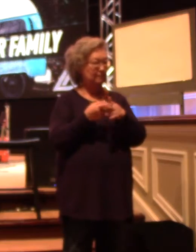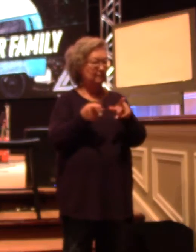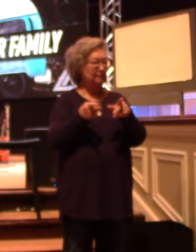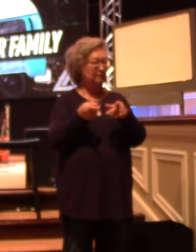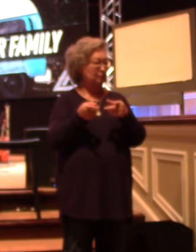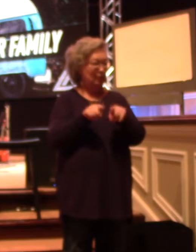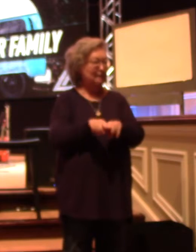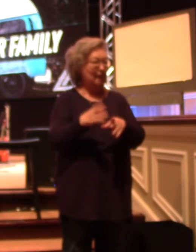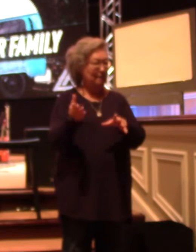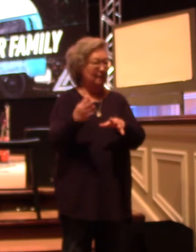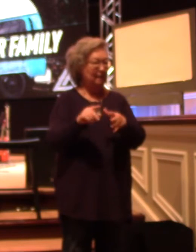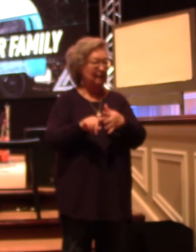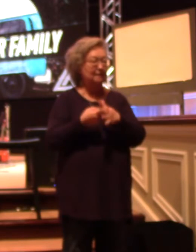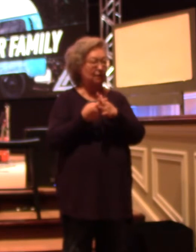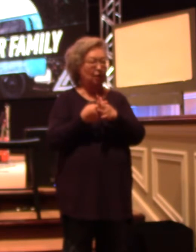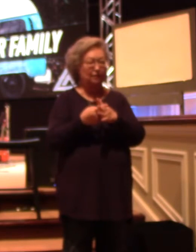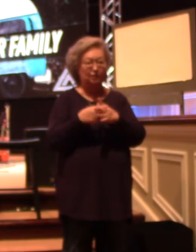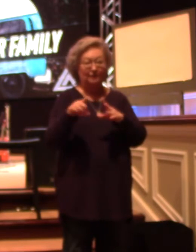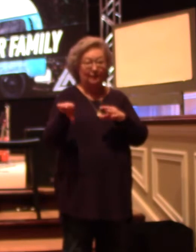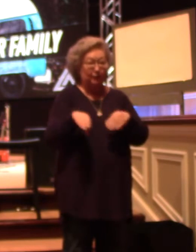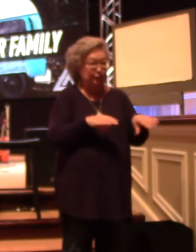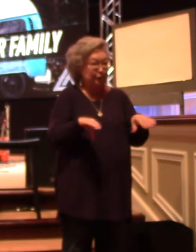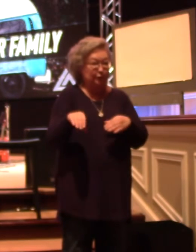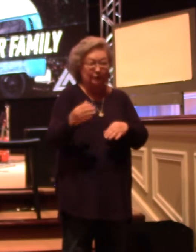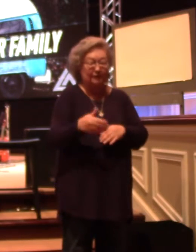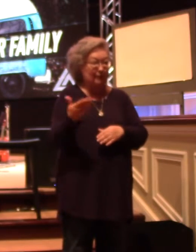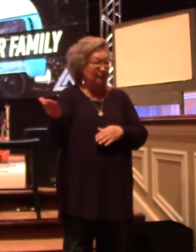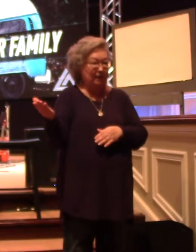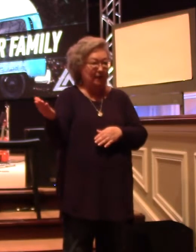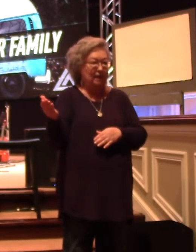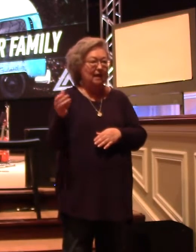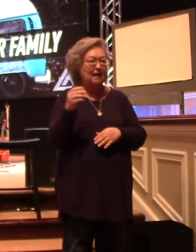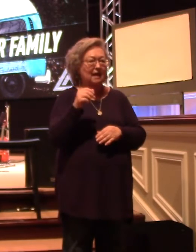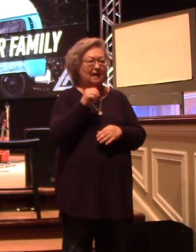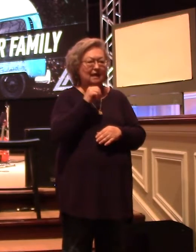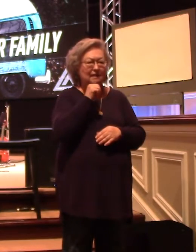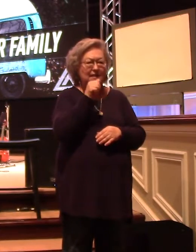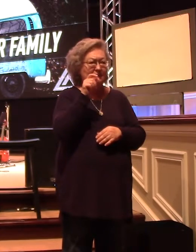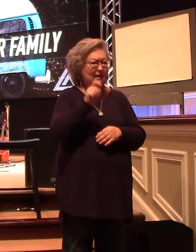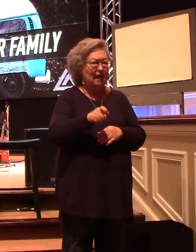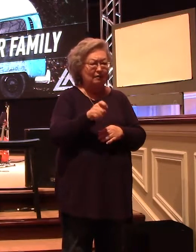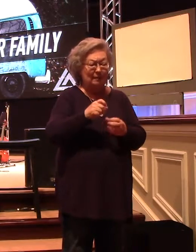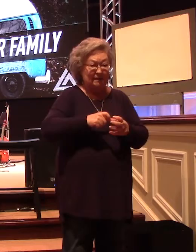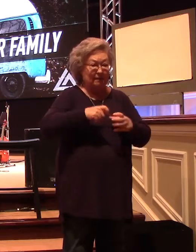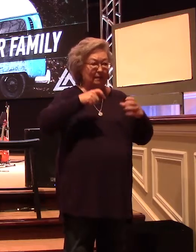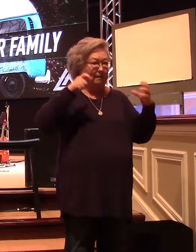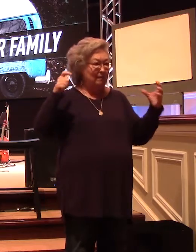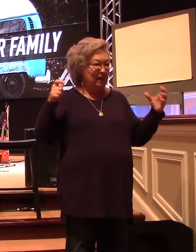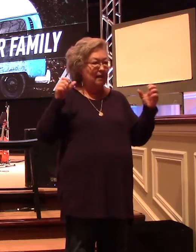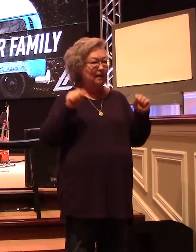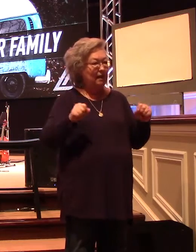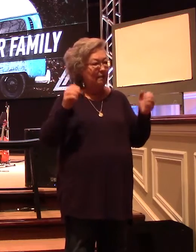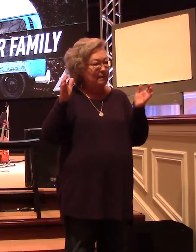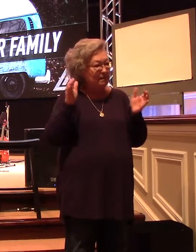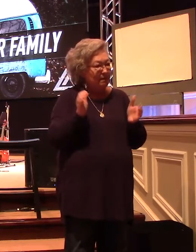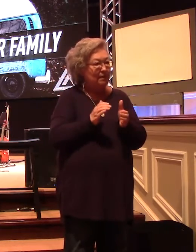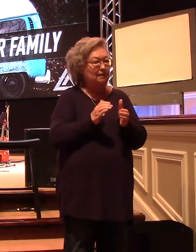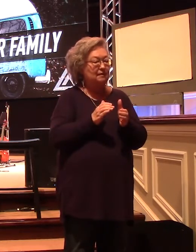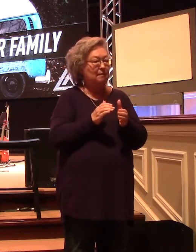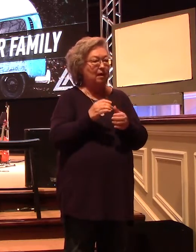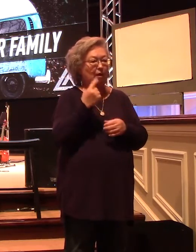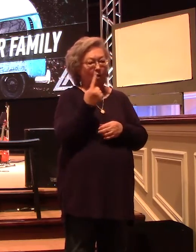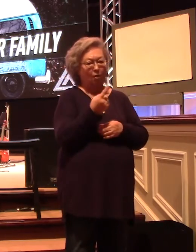something. All right? It doesn't have to be a big deal. I think one of the things that has caused me